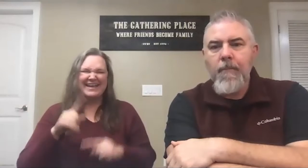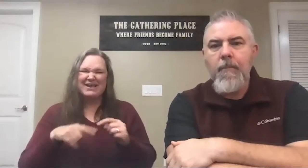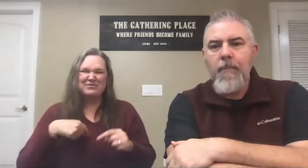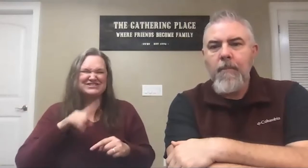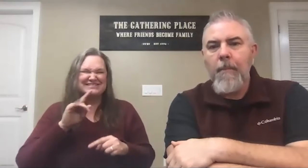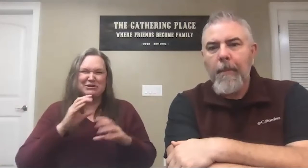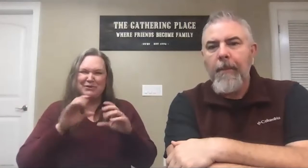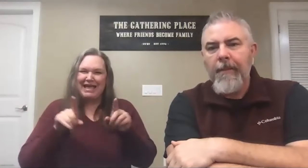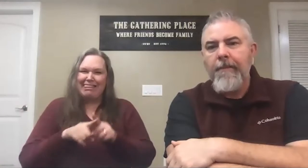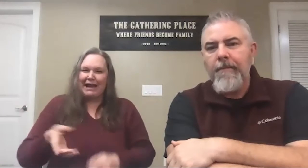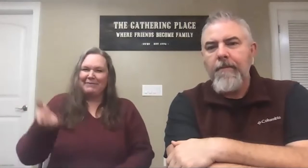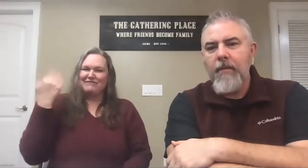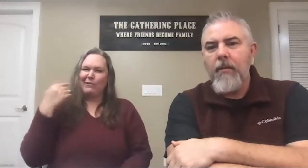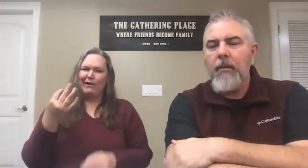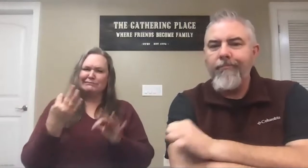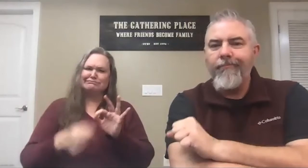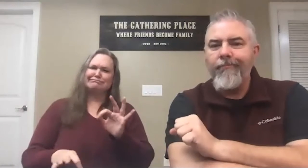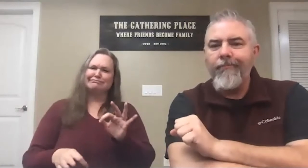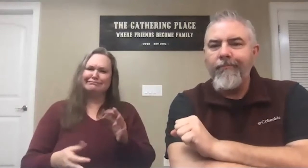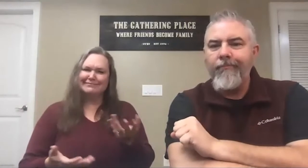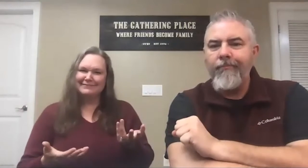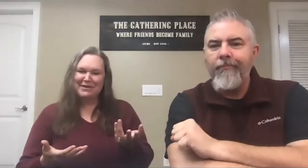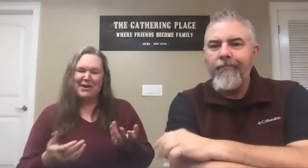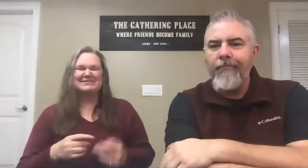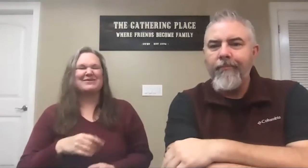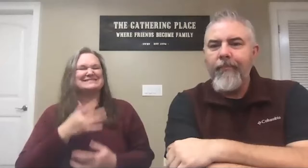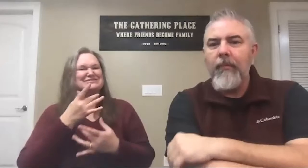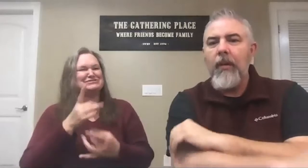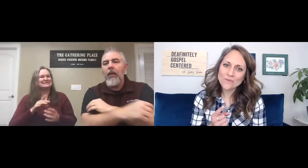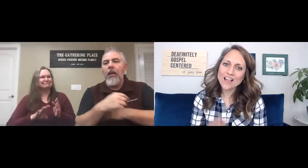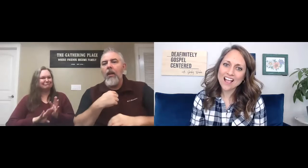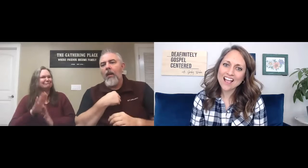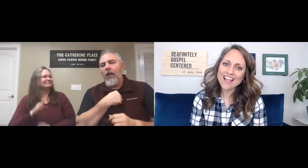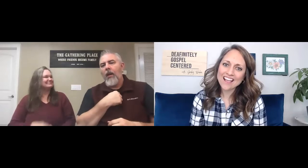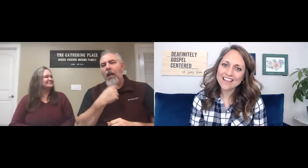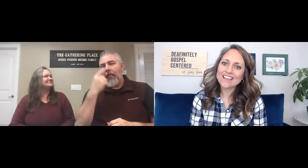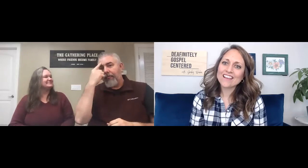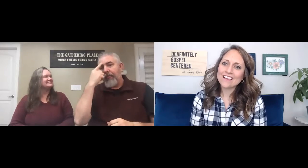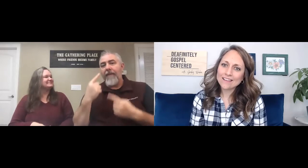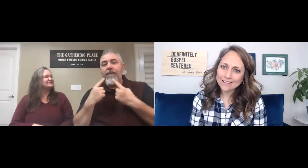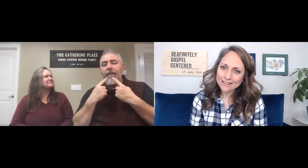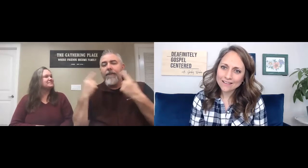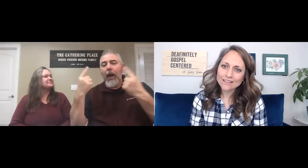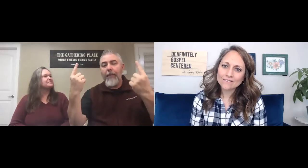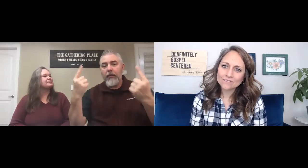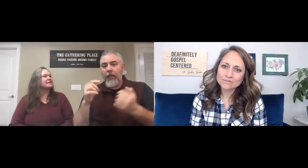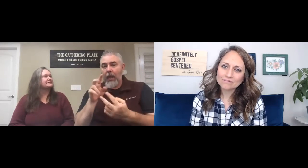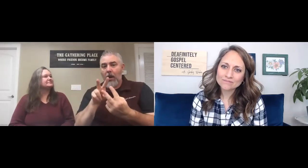me. And I just go, why can't we just communicate like we've done before? It's so much simpler.